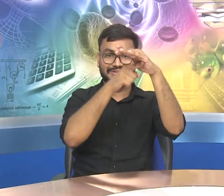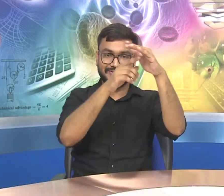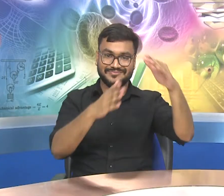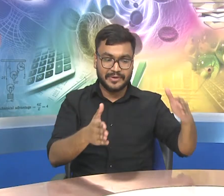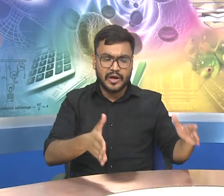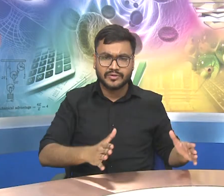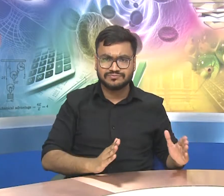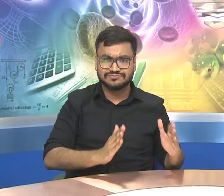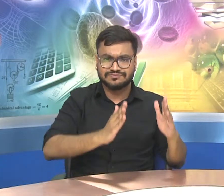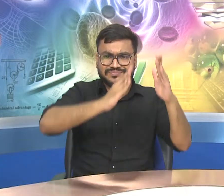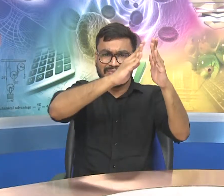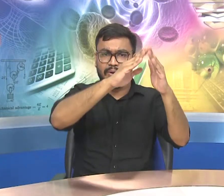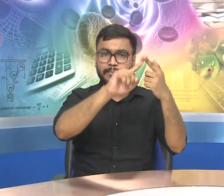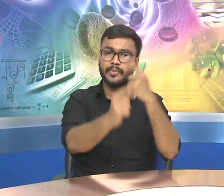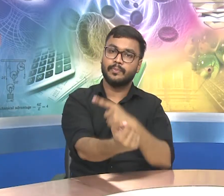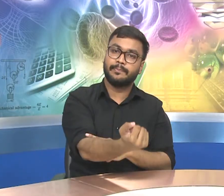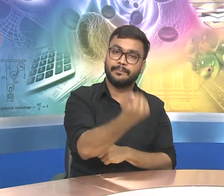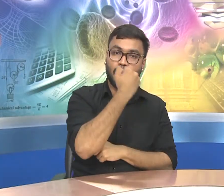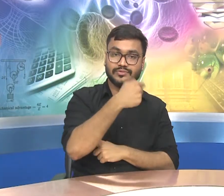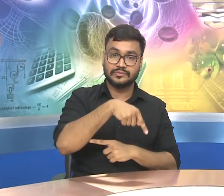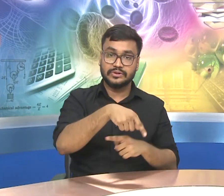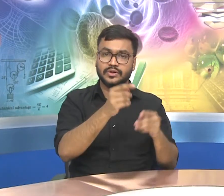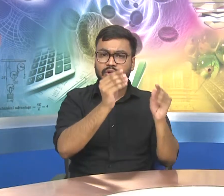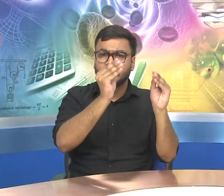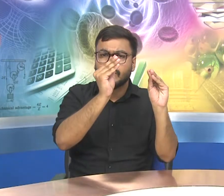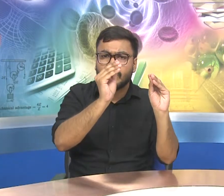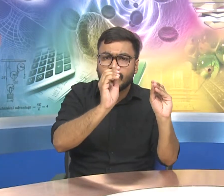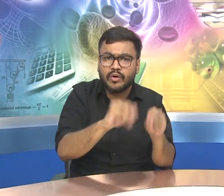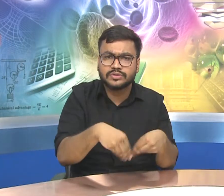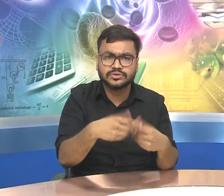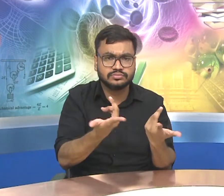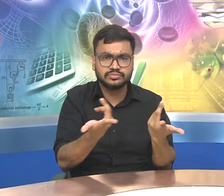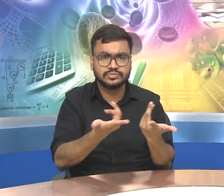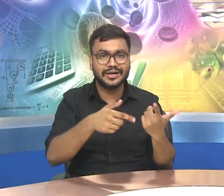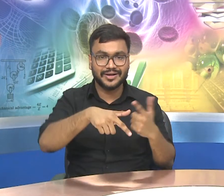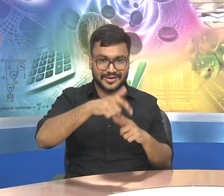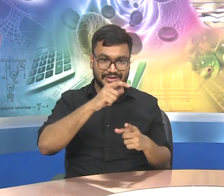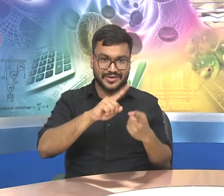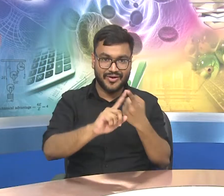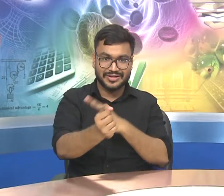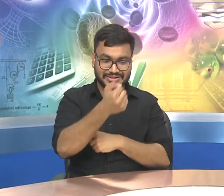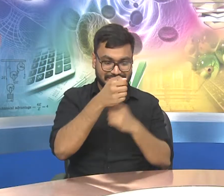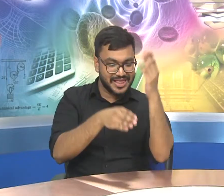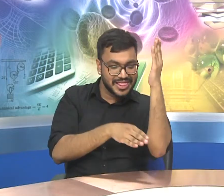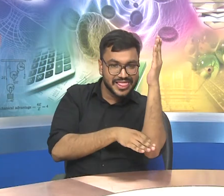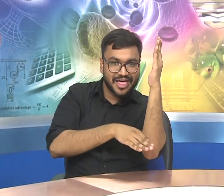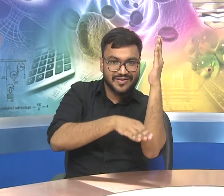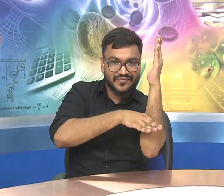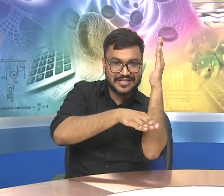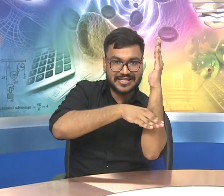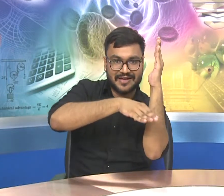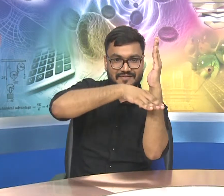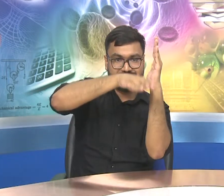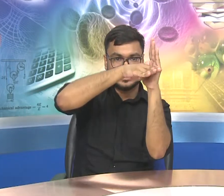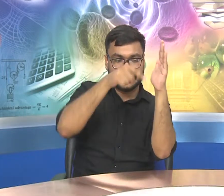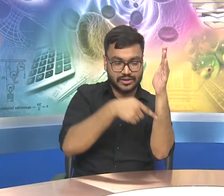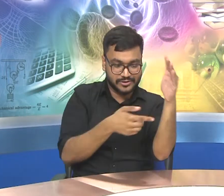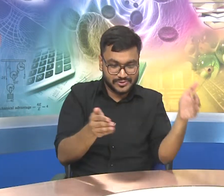to top carnivorous, the available energy decreases because the energy is lost